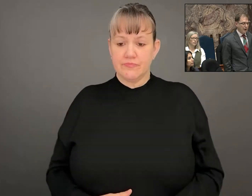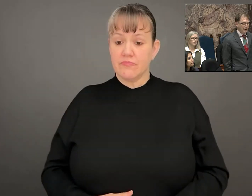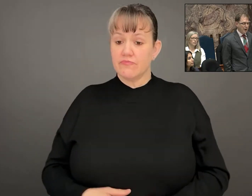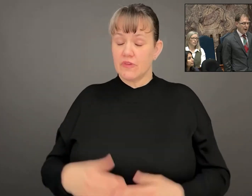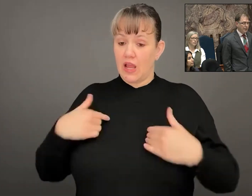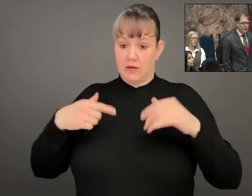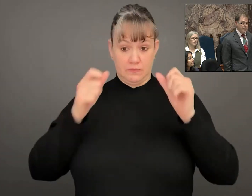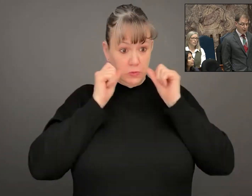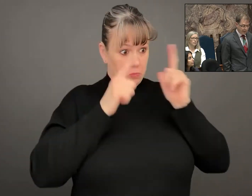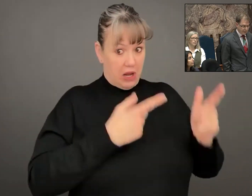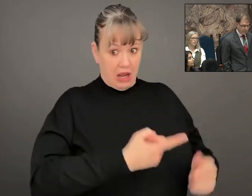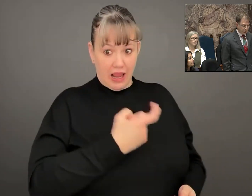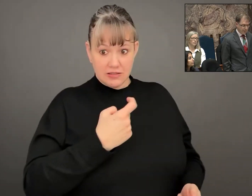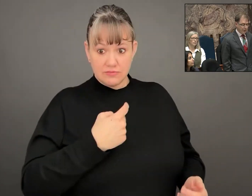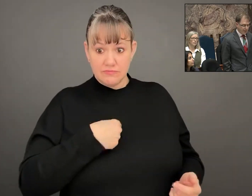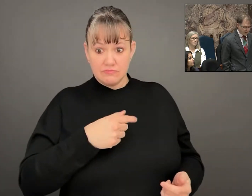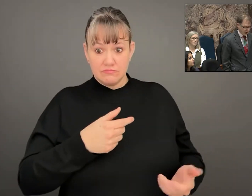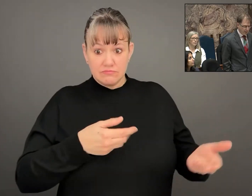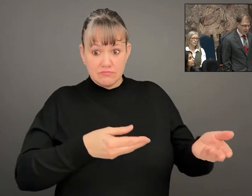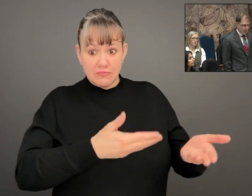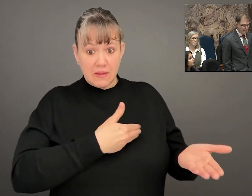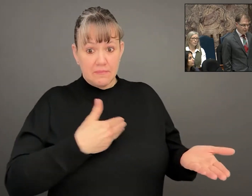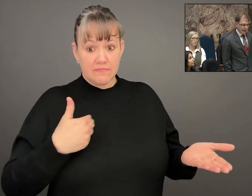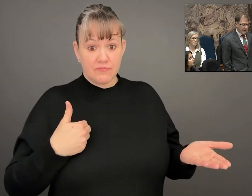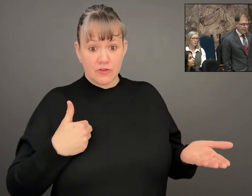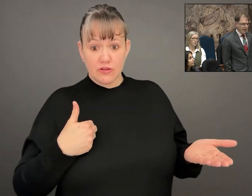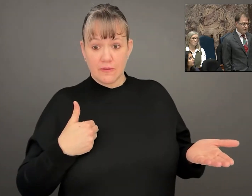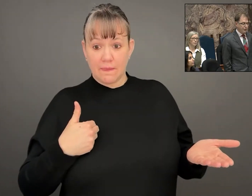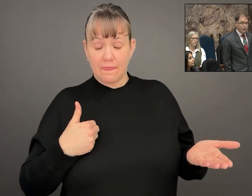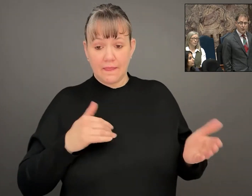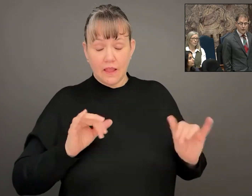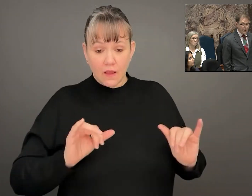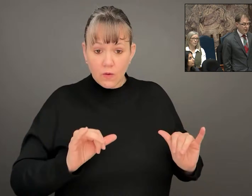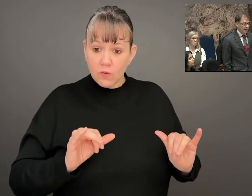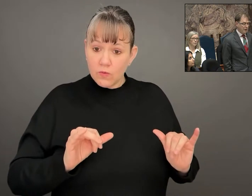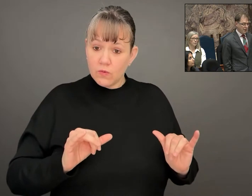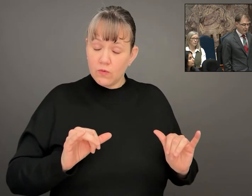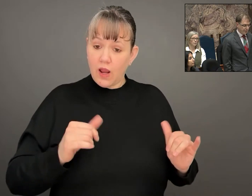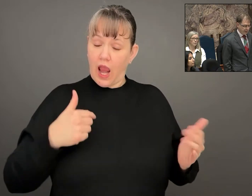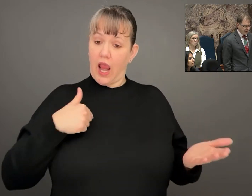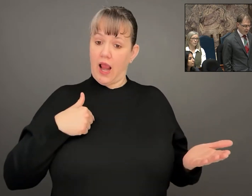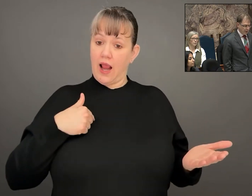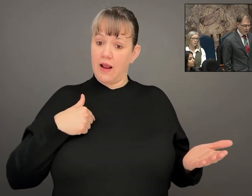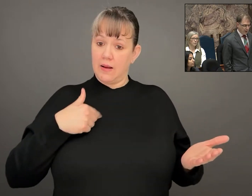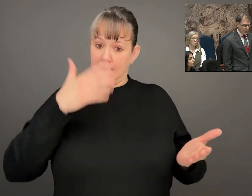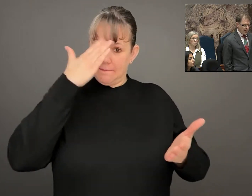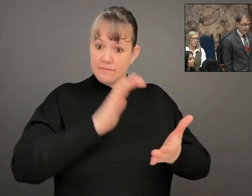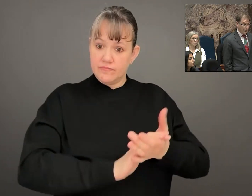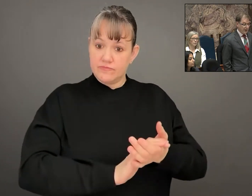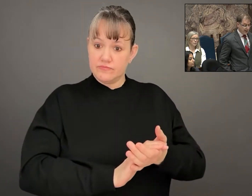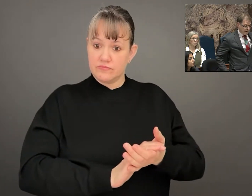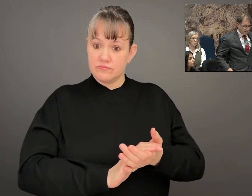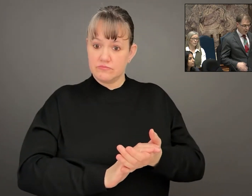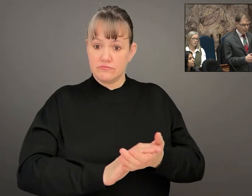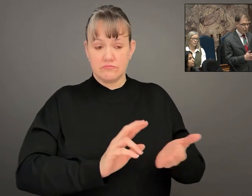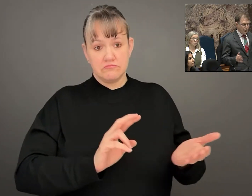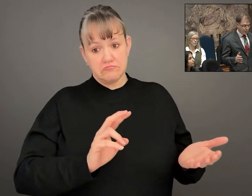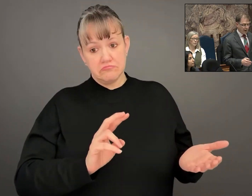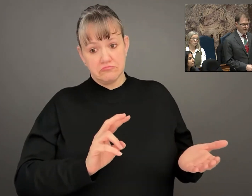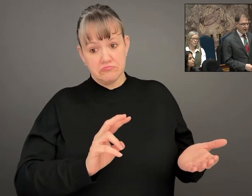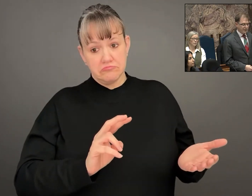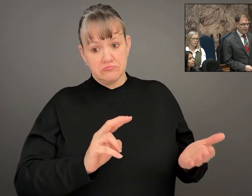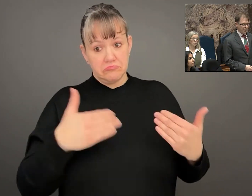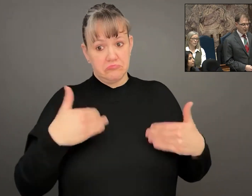because I would have thought, do think, that it's extraordinary, Honourable Speaker, that we